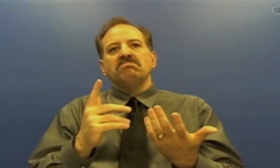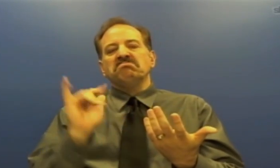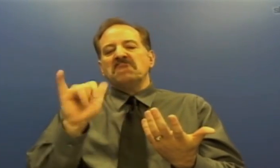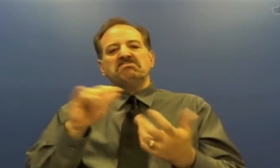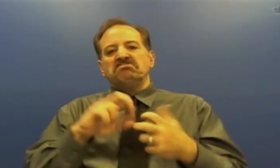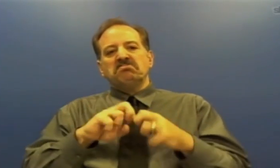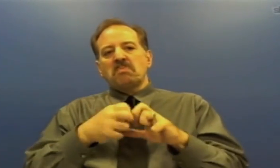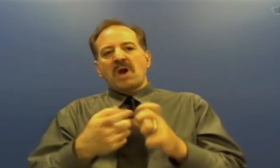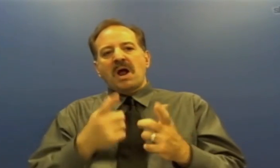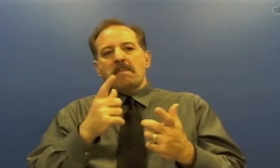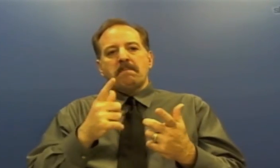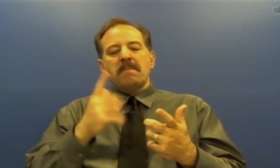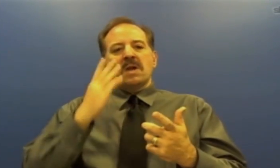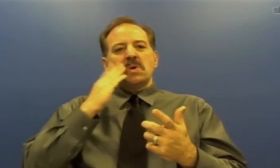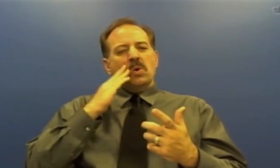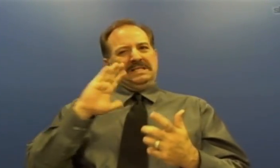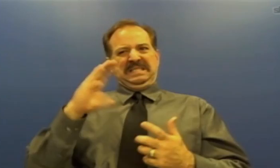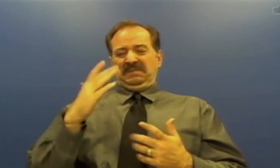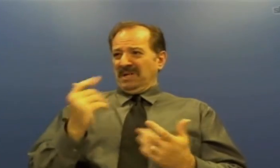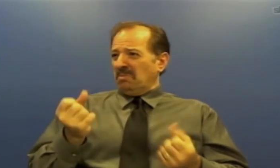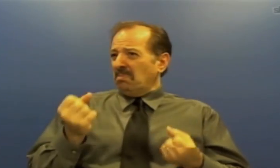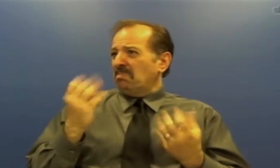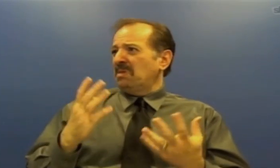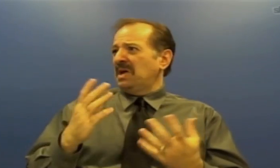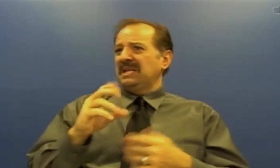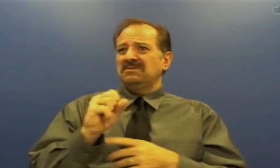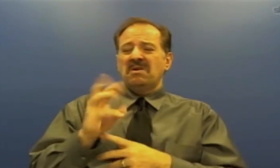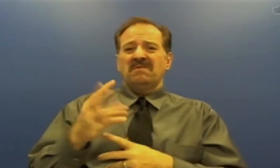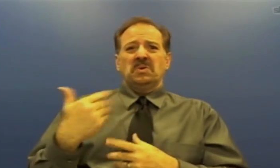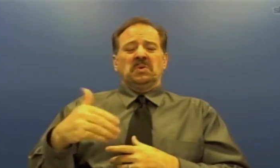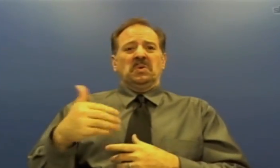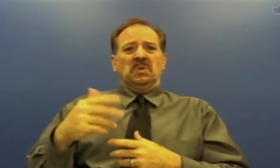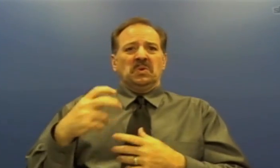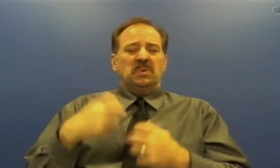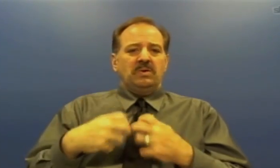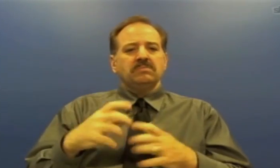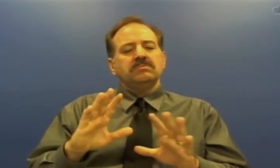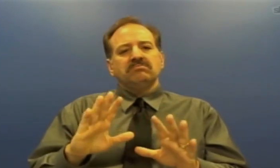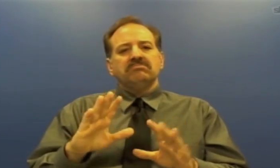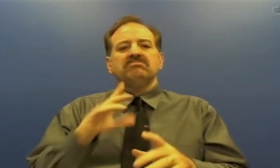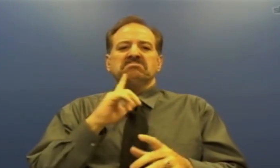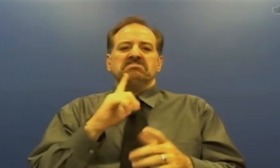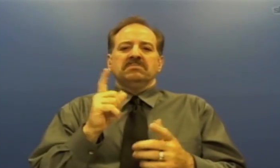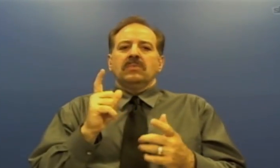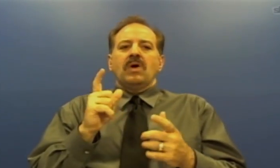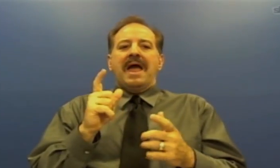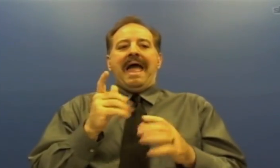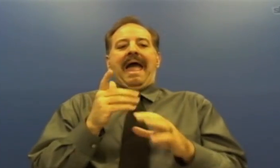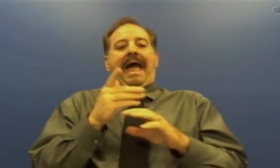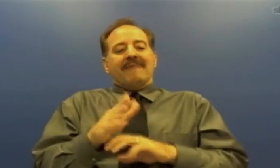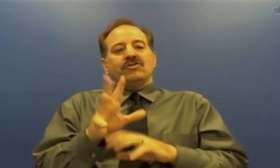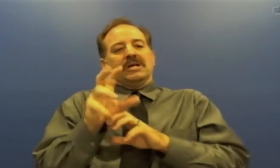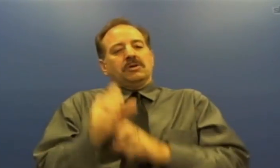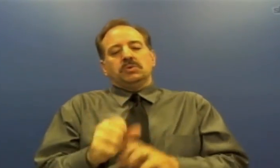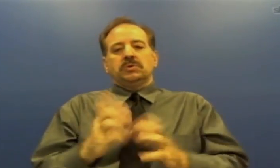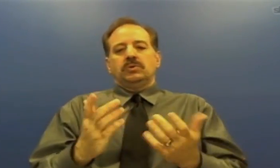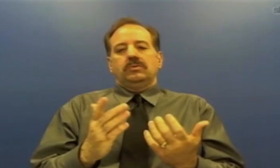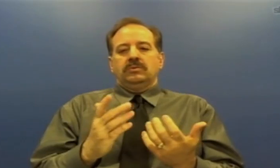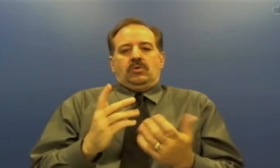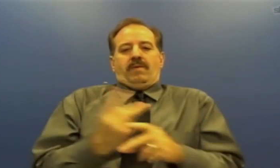Even though, it seems to be a bit of a problem having so many different software systems, or it might seem to be a problem,